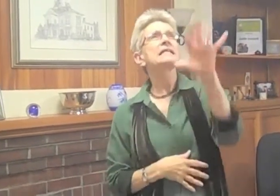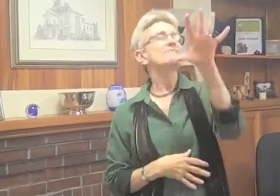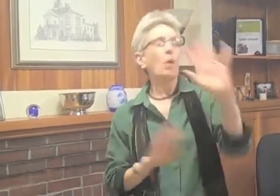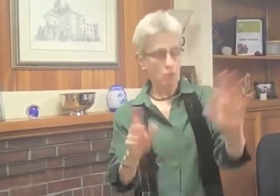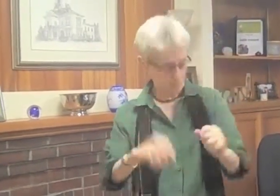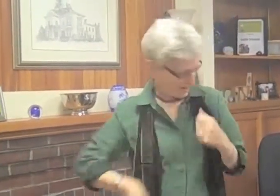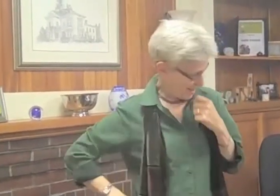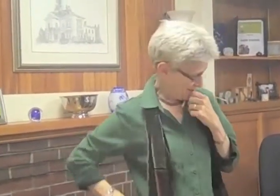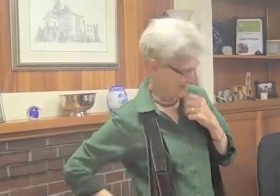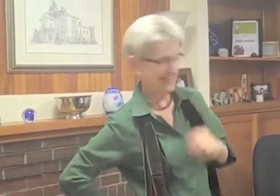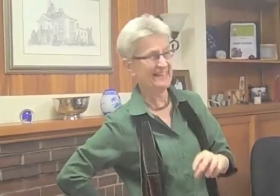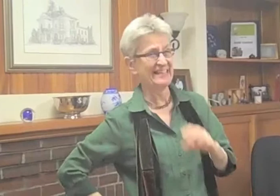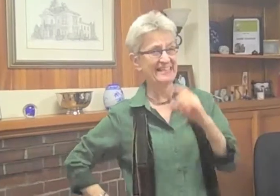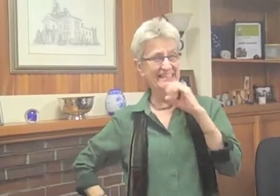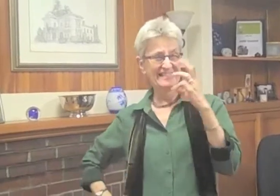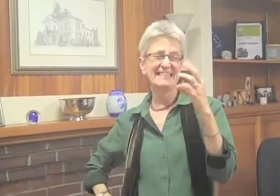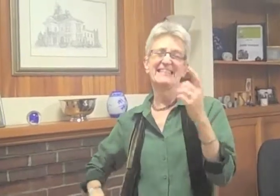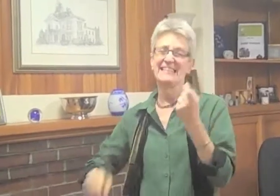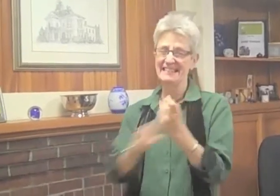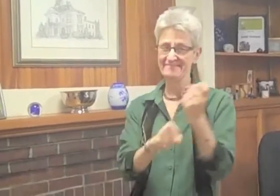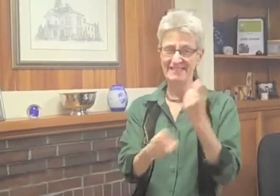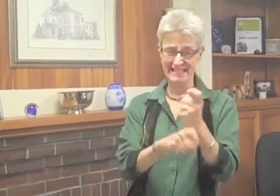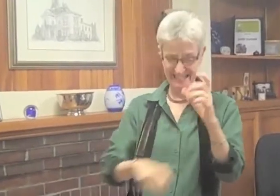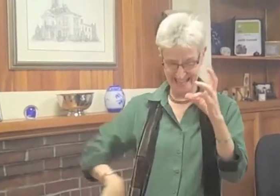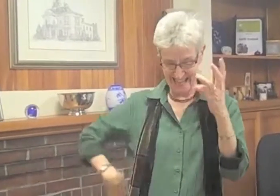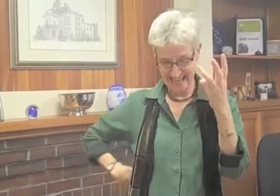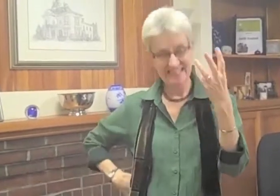19, no, no, no, no, no. I'm just kidding.